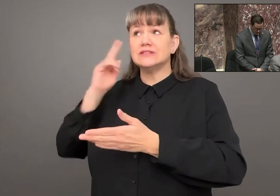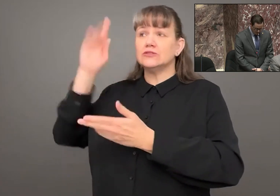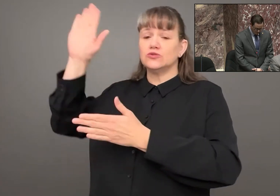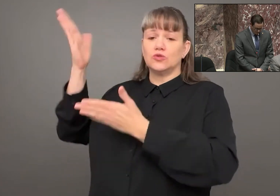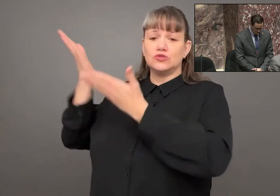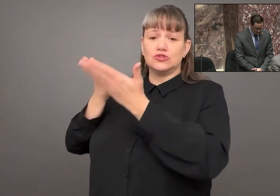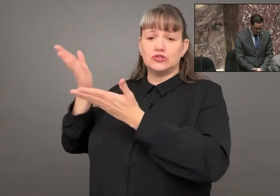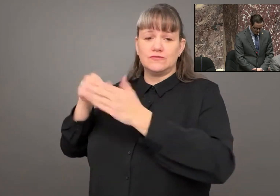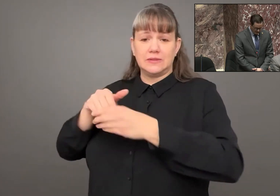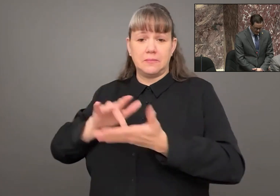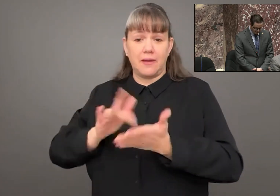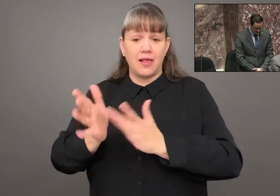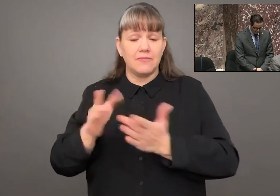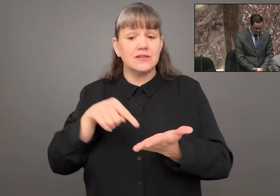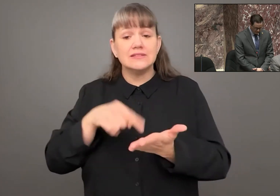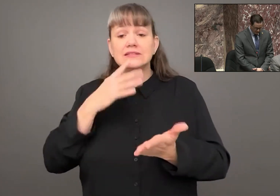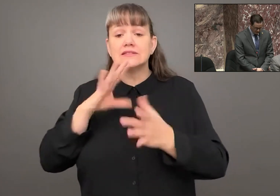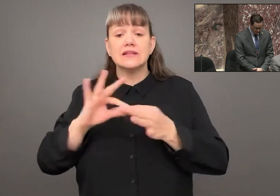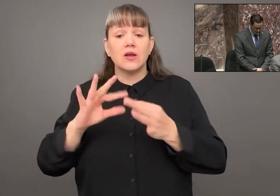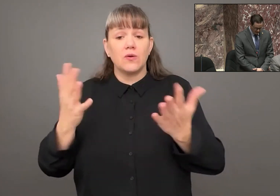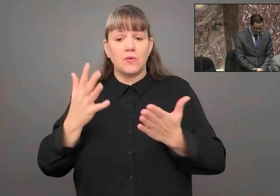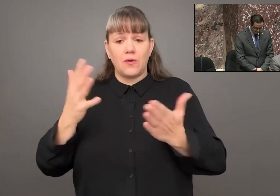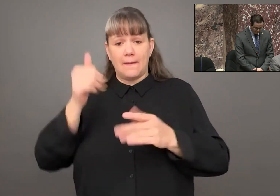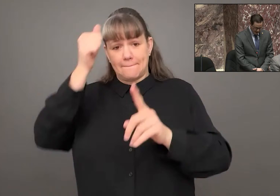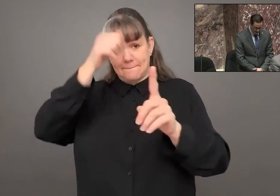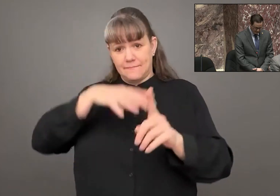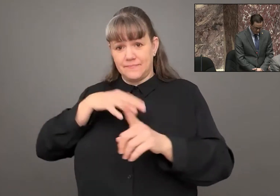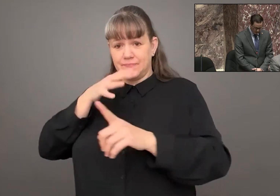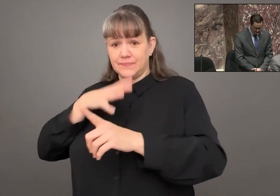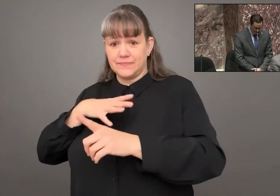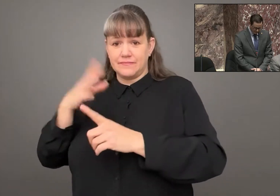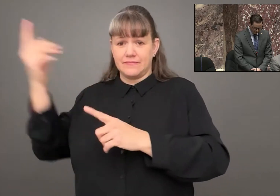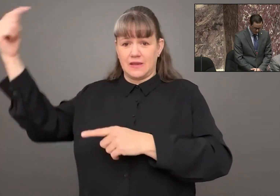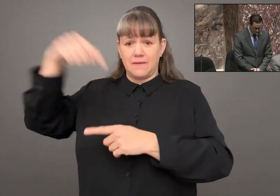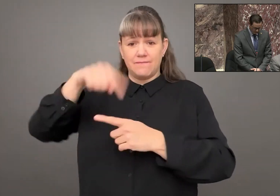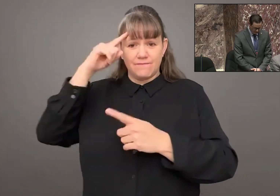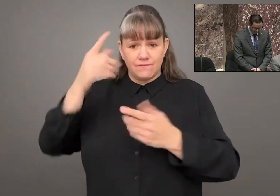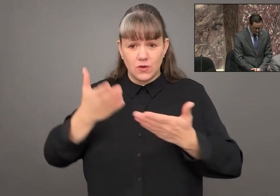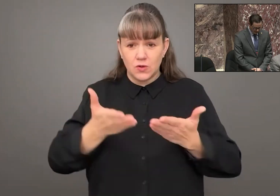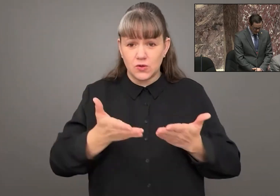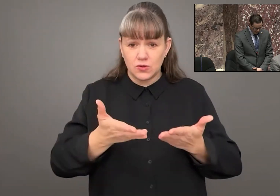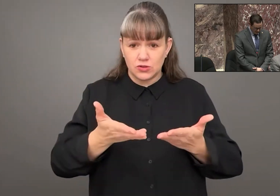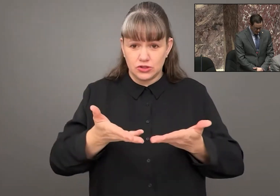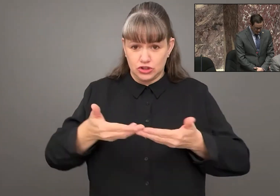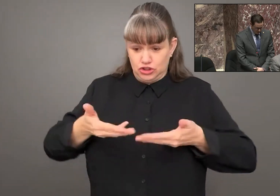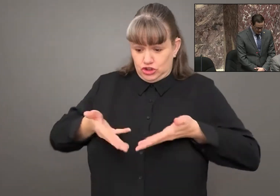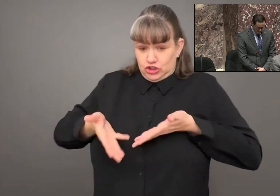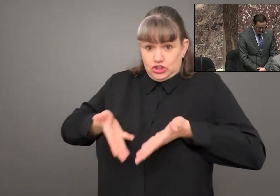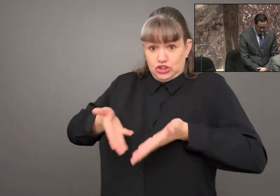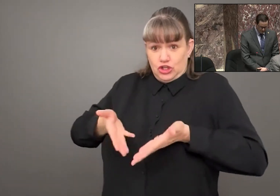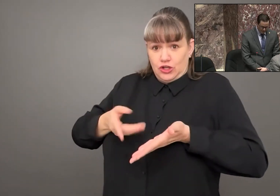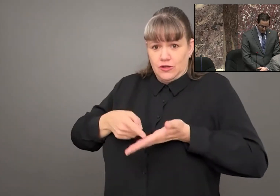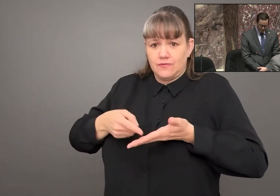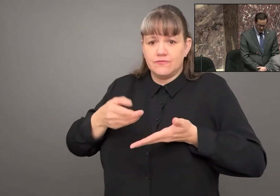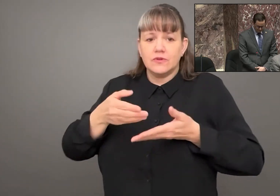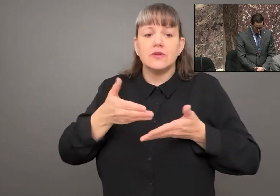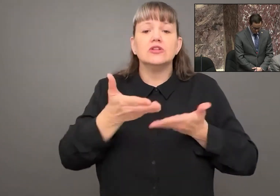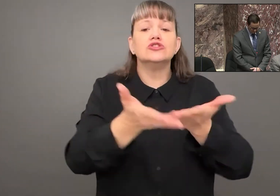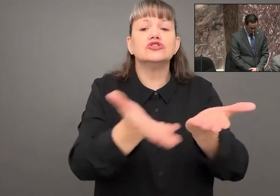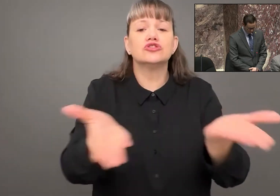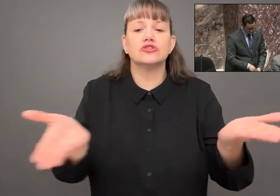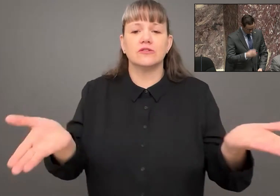but to serve, and to give his life as a ransom for many. Mark 10, verse 45. In Jesus' name,